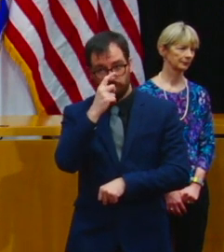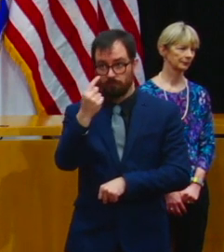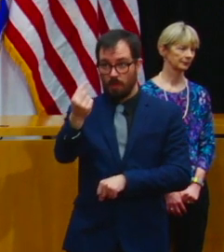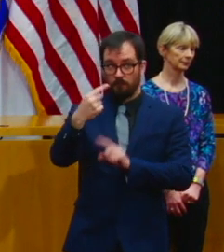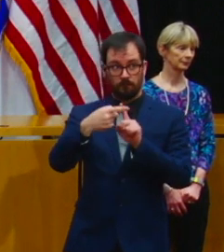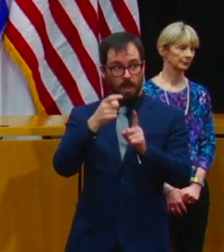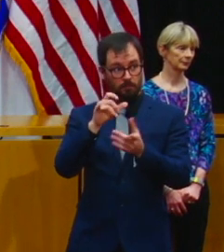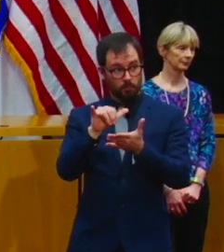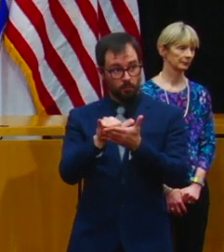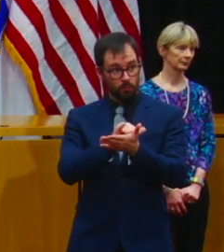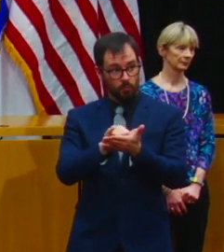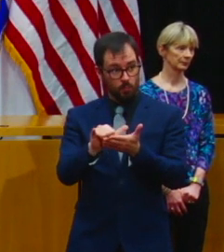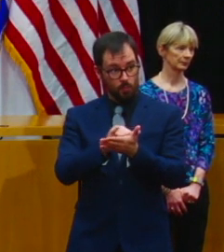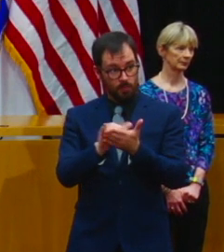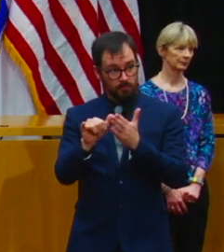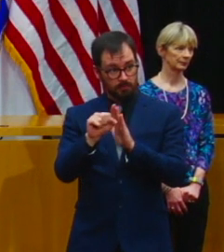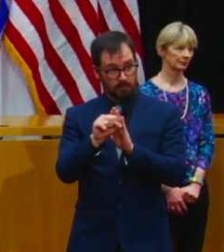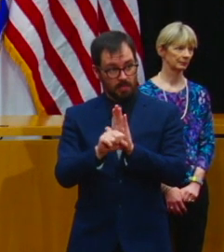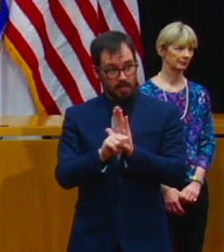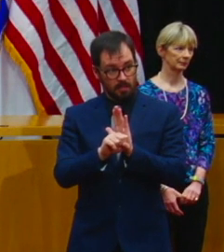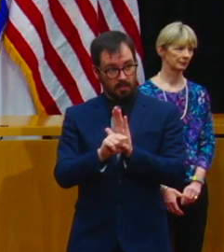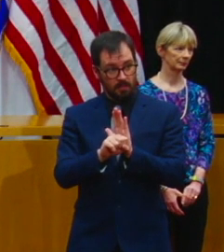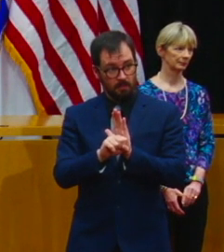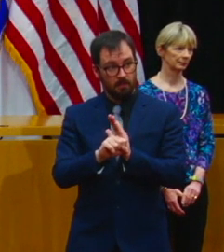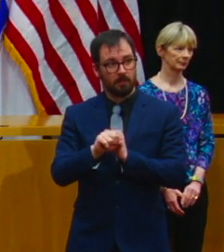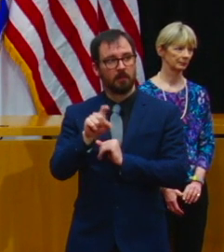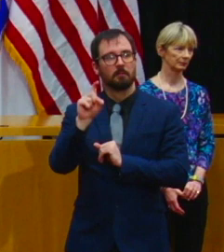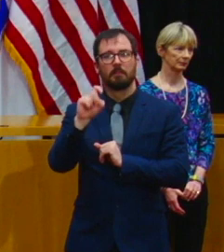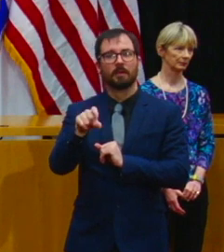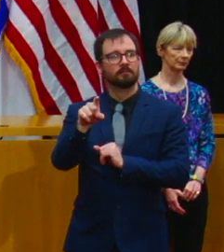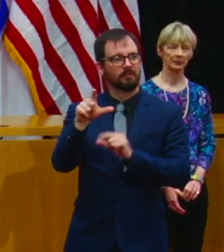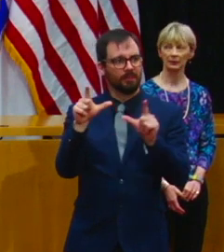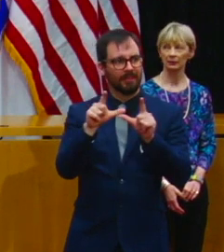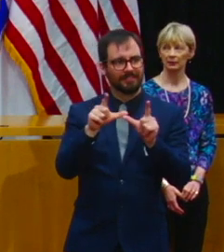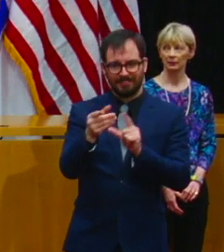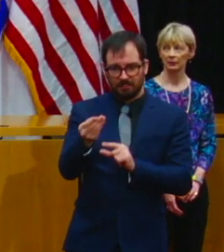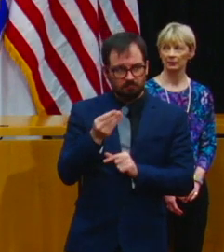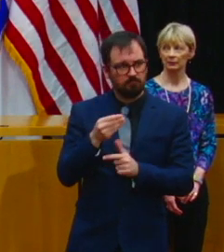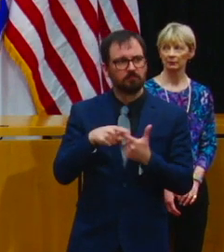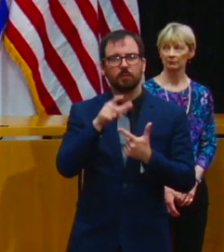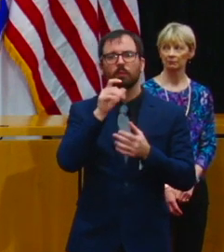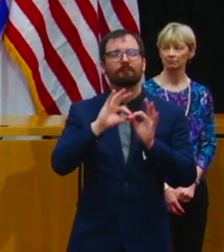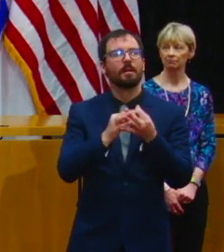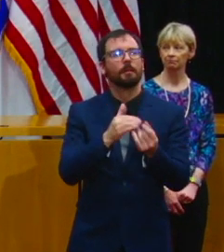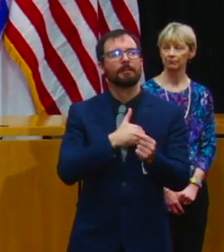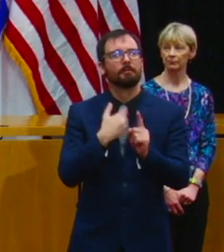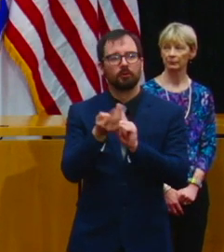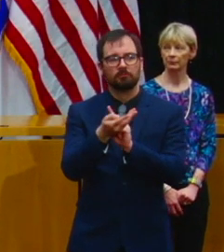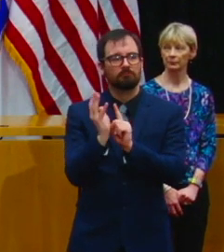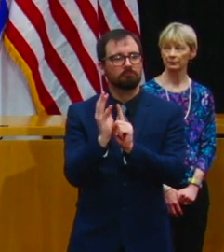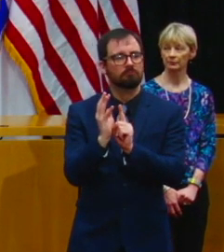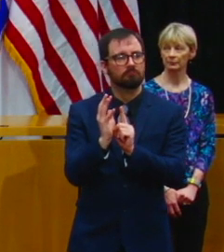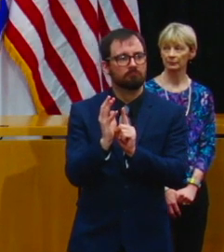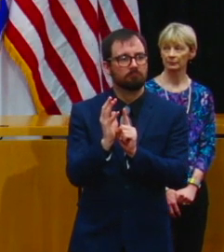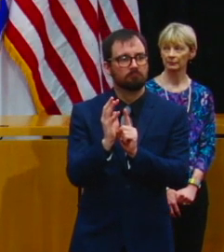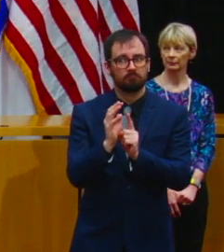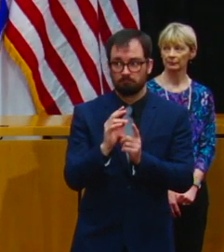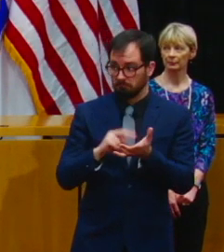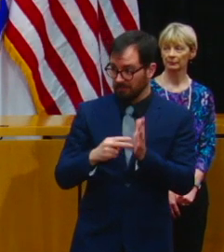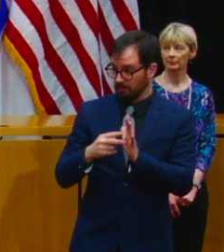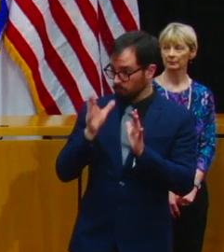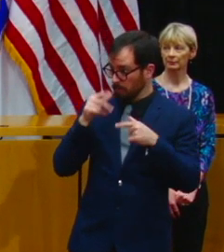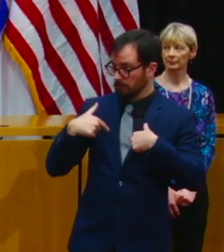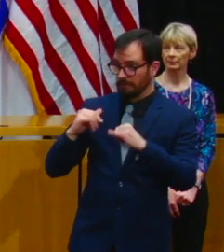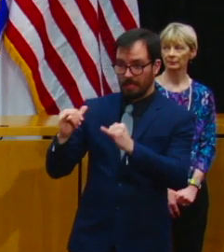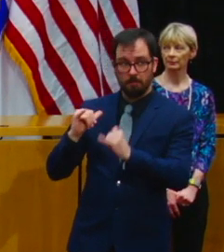license. Is that where you've seen some constitutional issues? I think the, first of all,